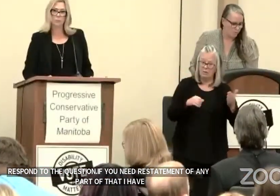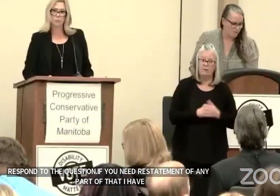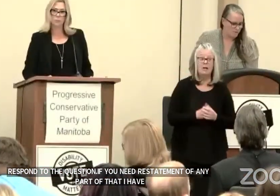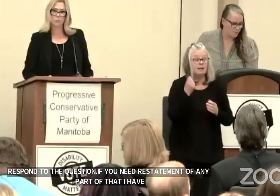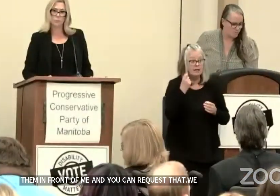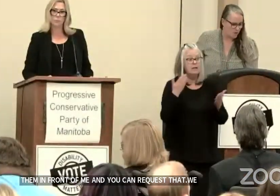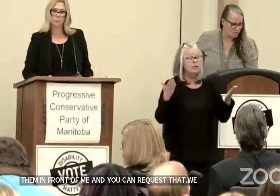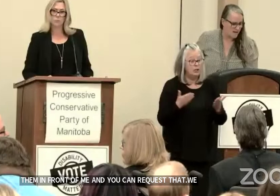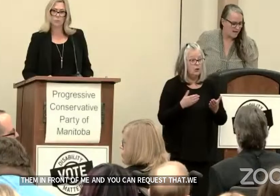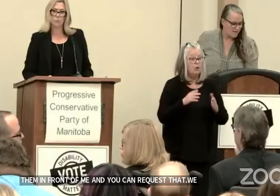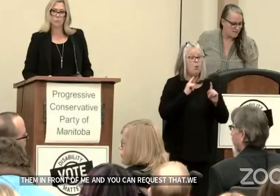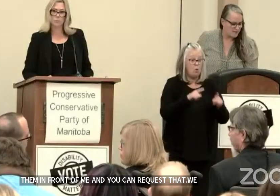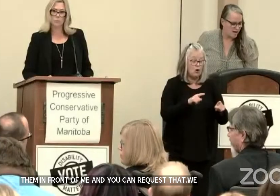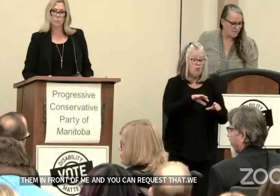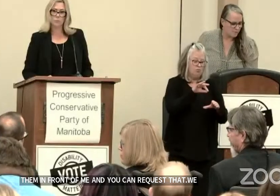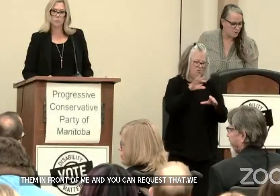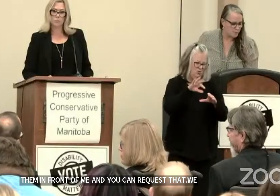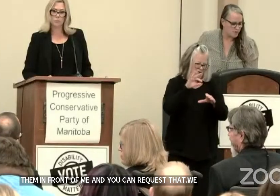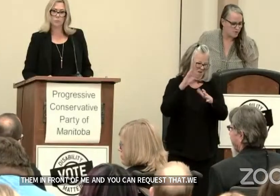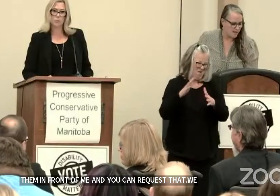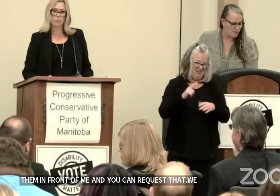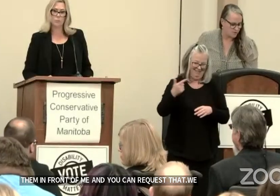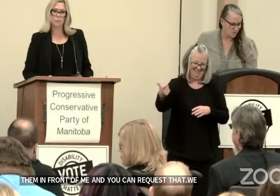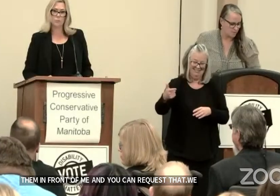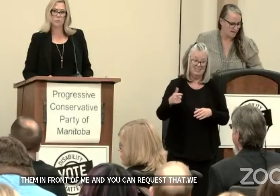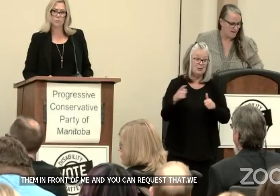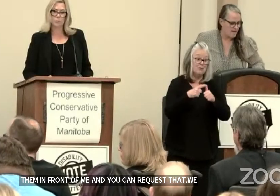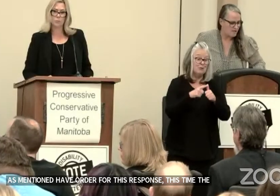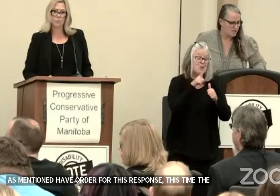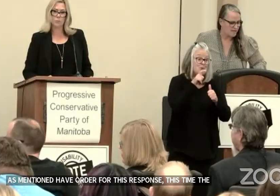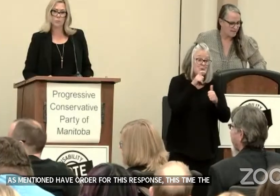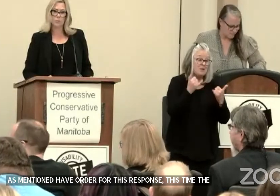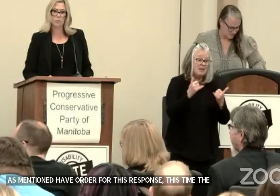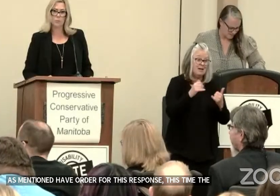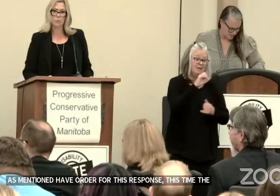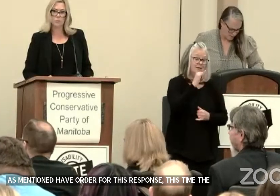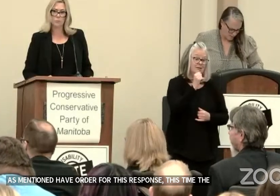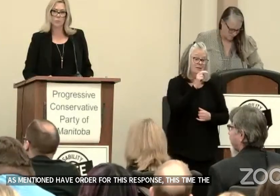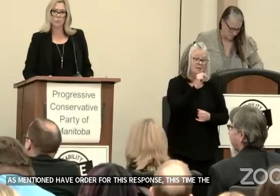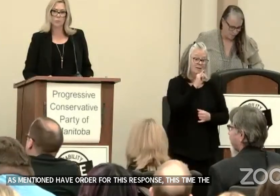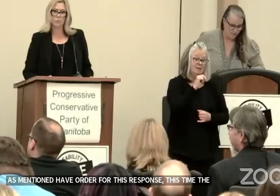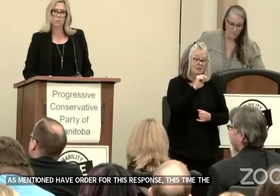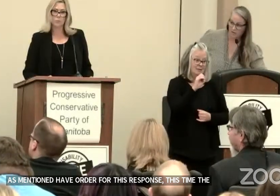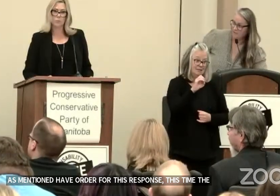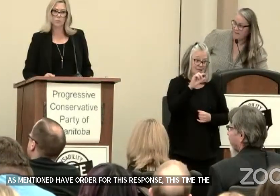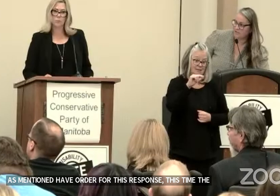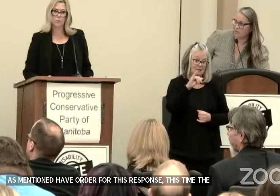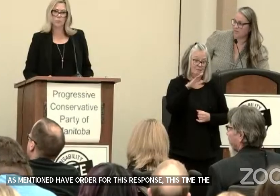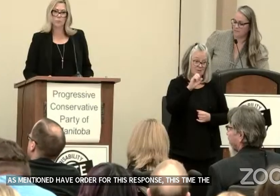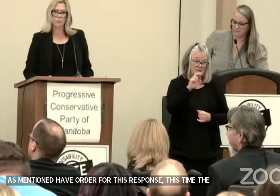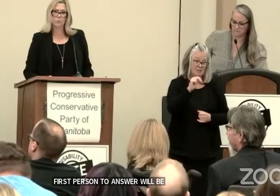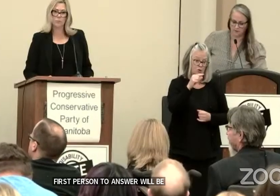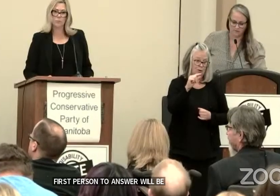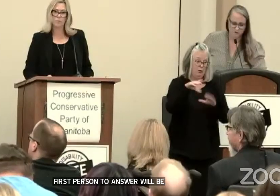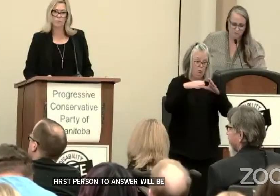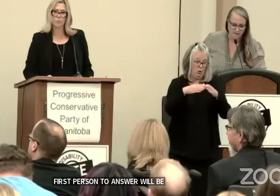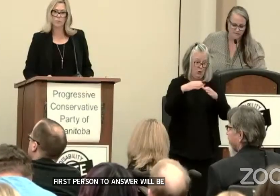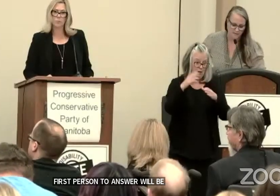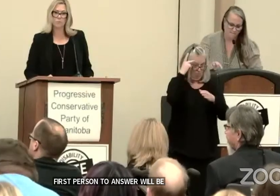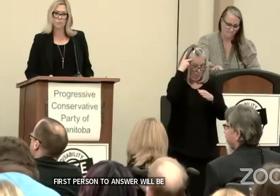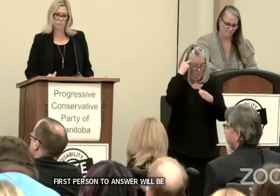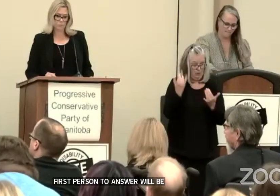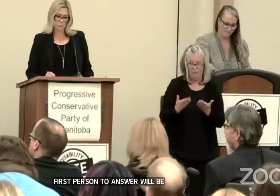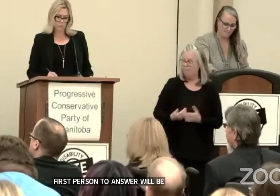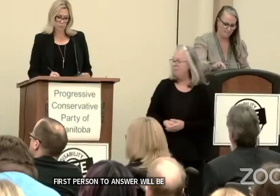order for this response. This time, the first person to answer will be Janine Gibson from the Green Party of Manitoba. You have 2